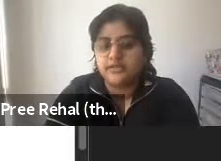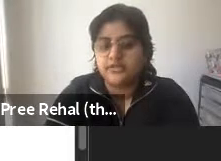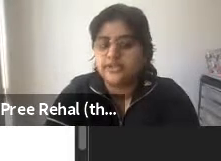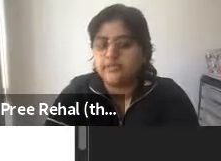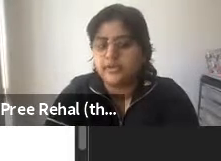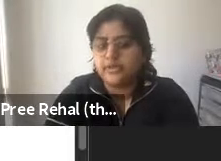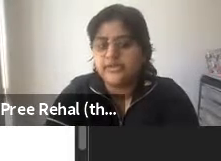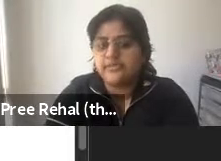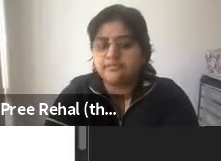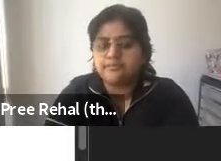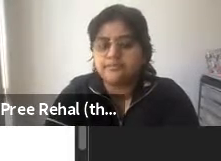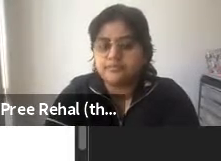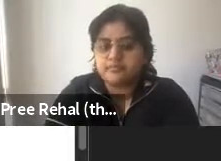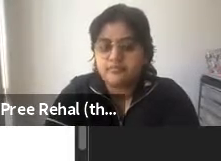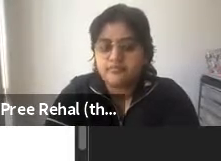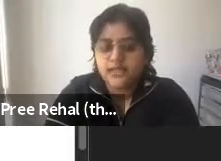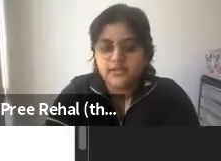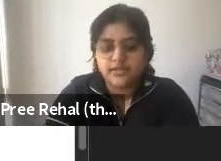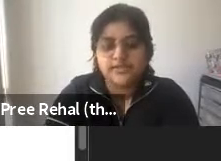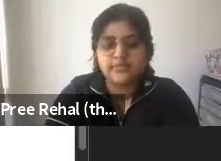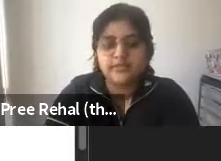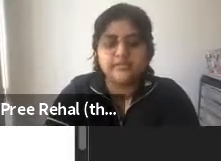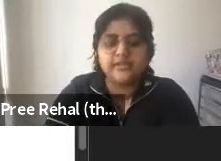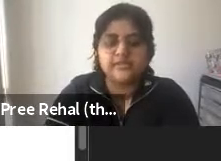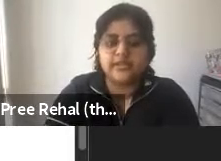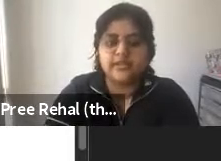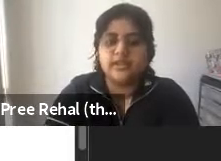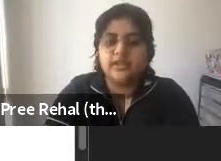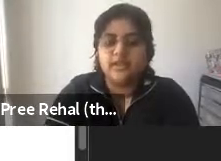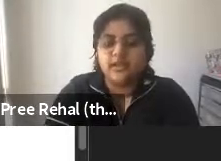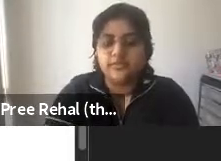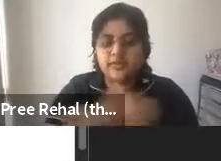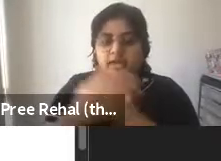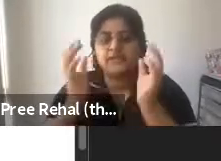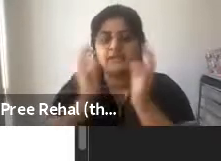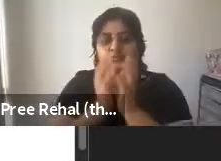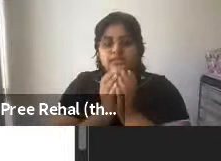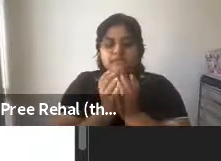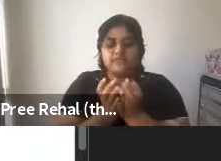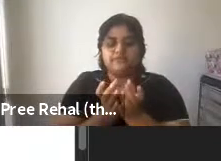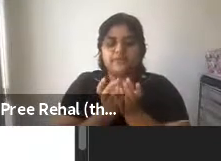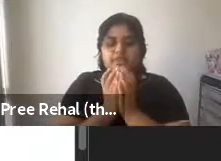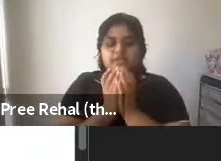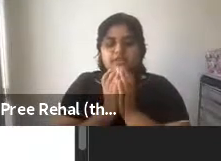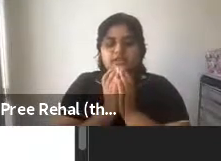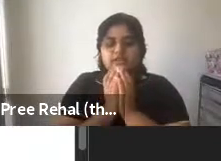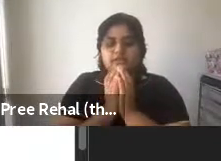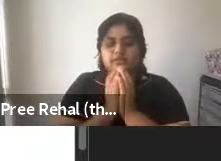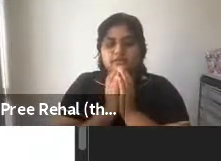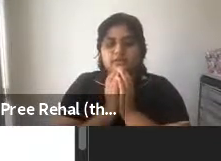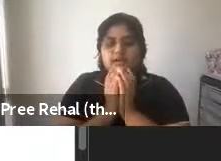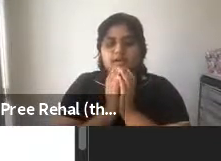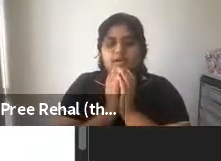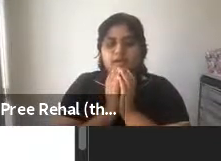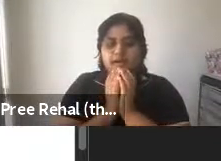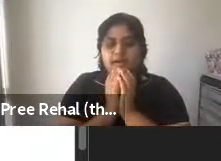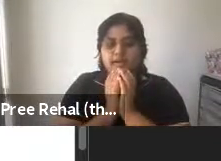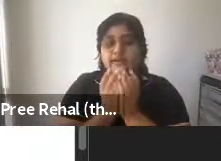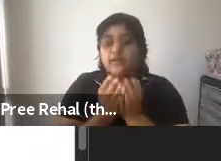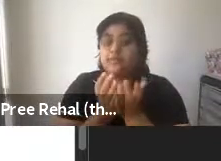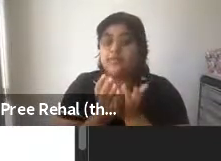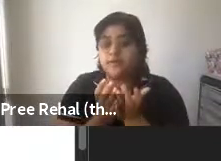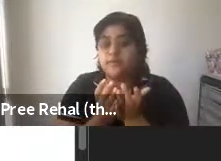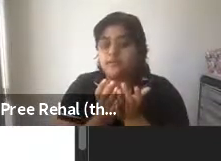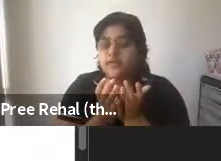near Trinity Bellwoods in the Artscape Young Place building. And Paperhouse is really like the foundation of how